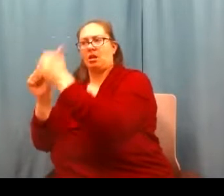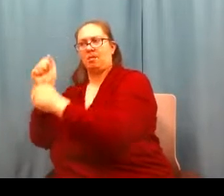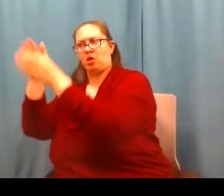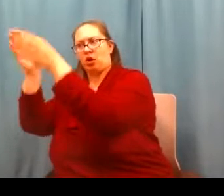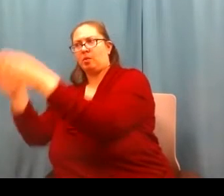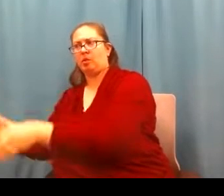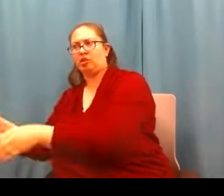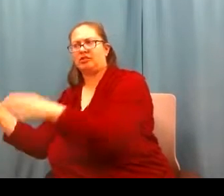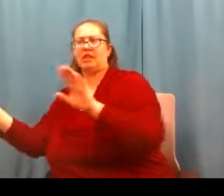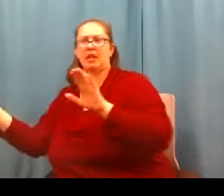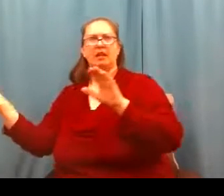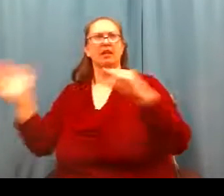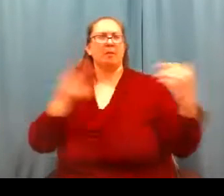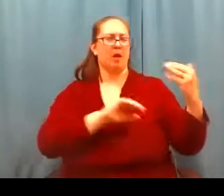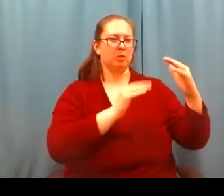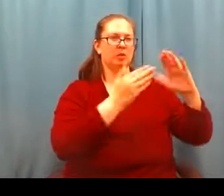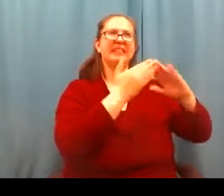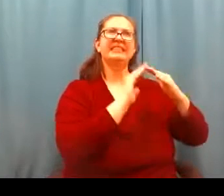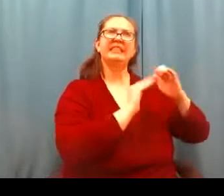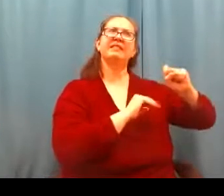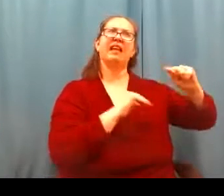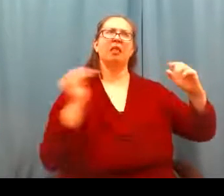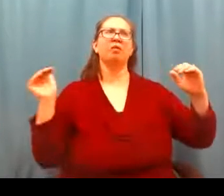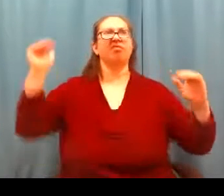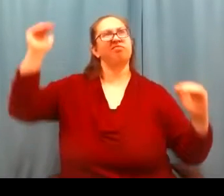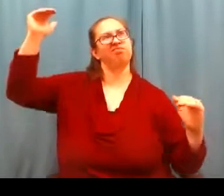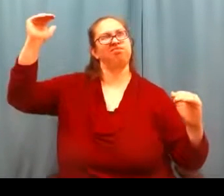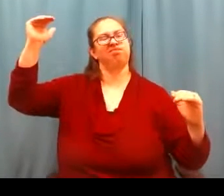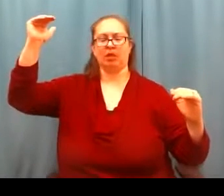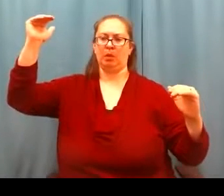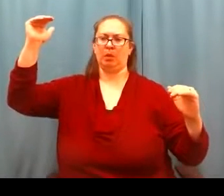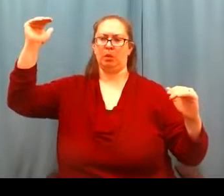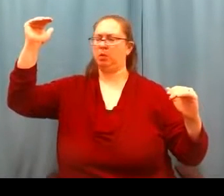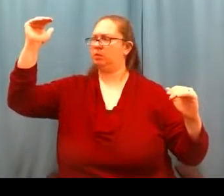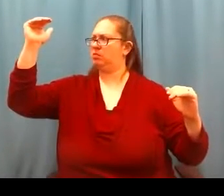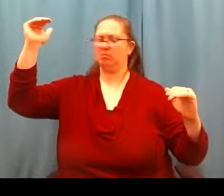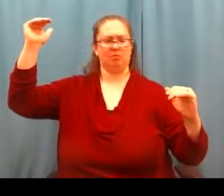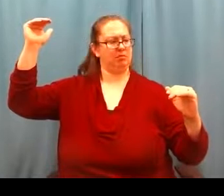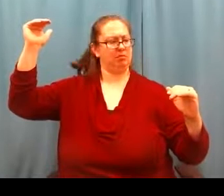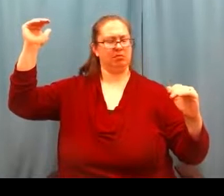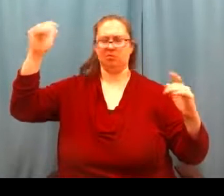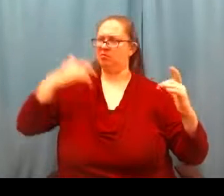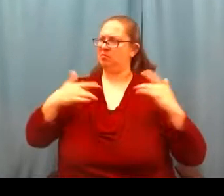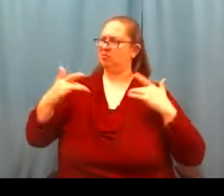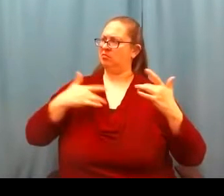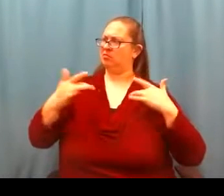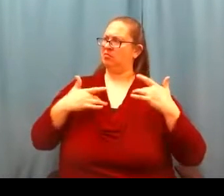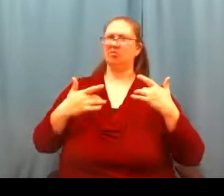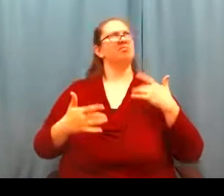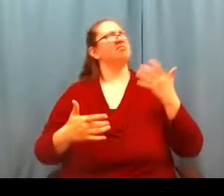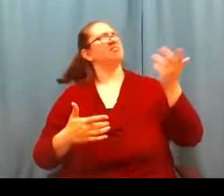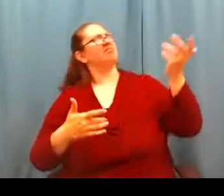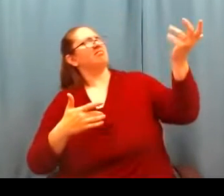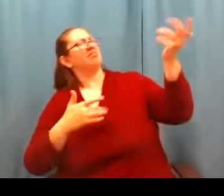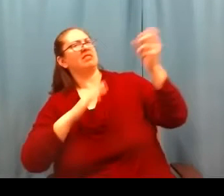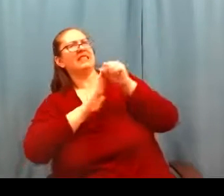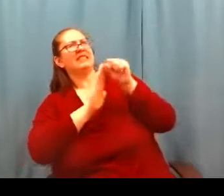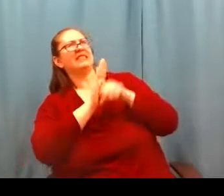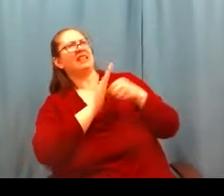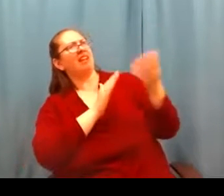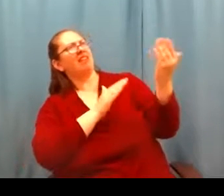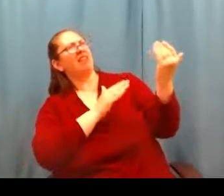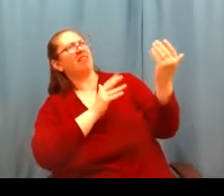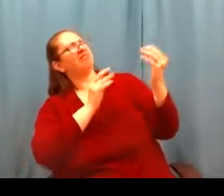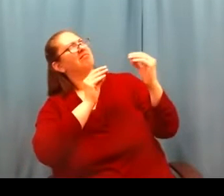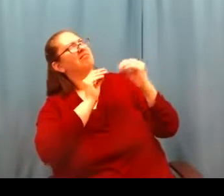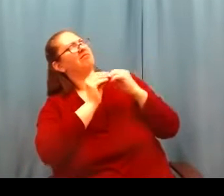Louis. And that's a troubling situation for us. And we are trying to work with the state to rectify that, because we